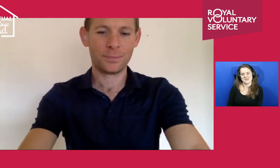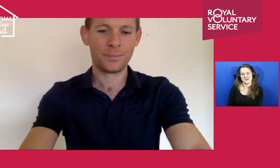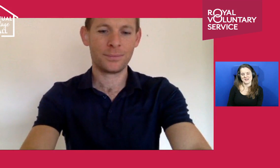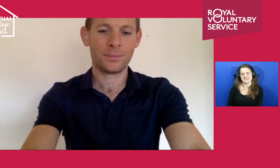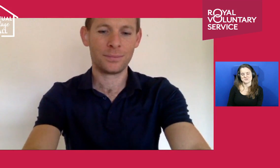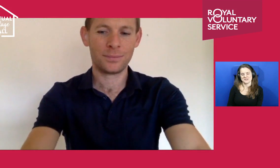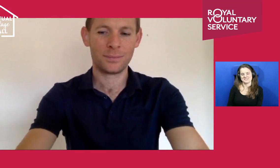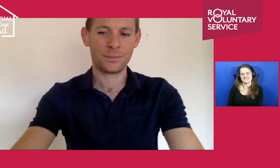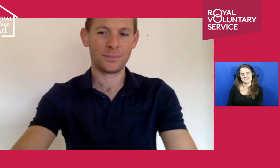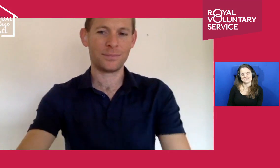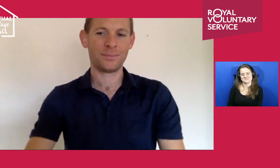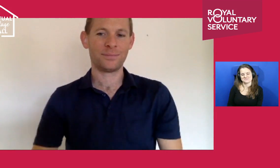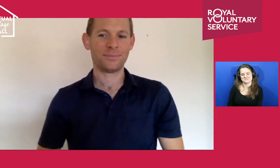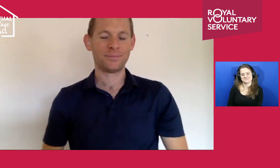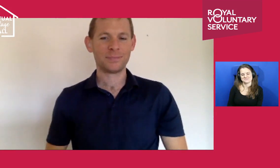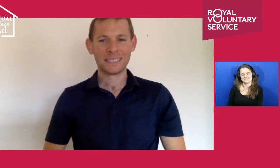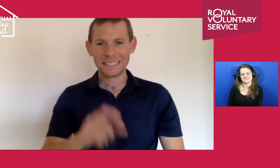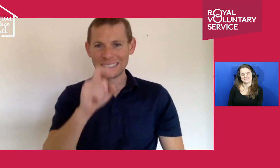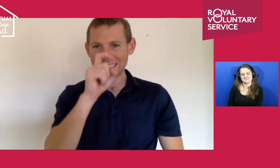Now, last one.